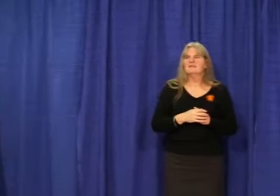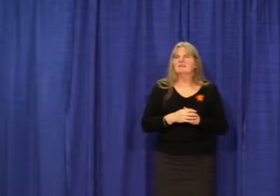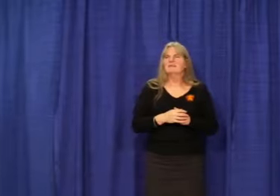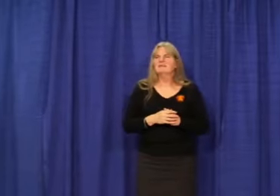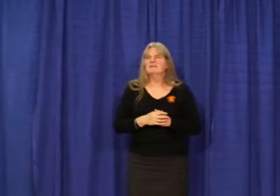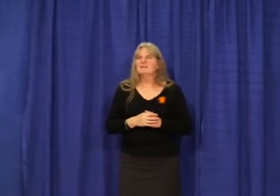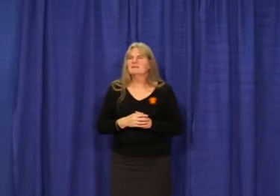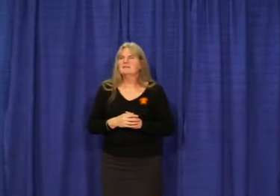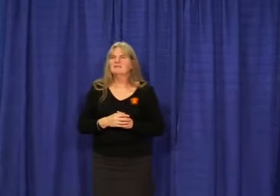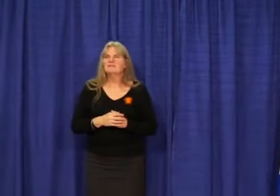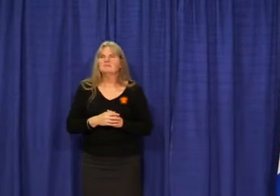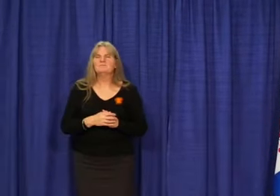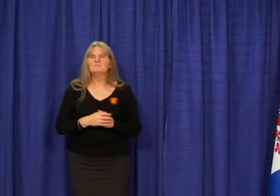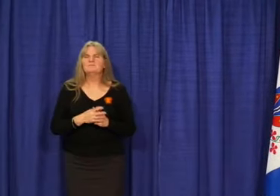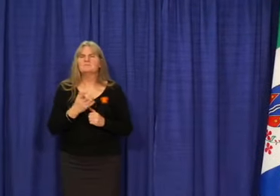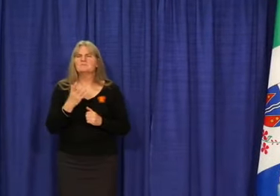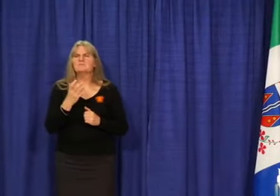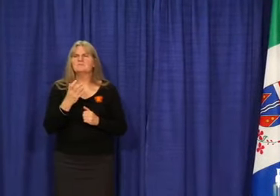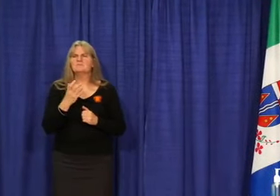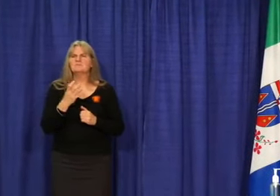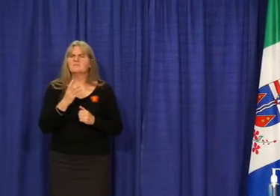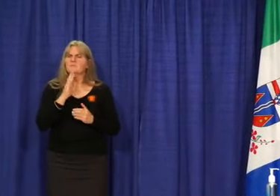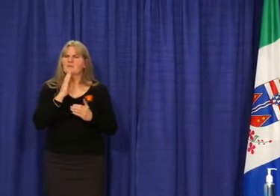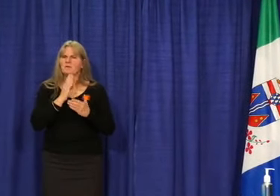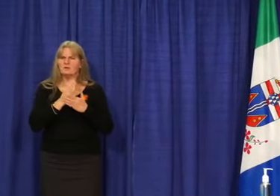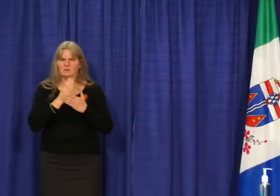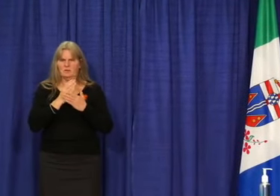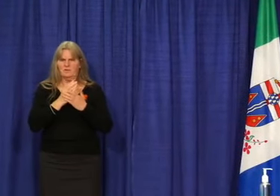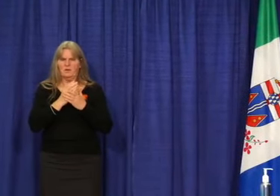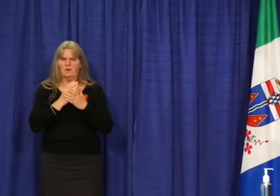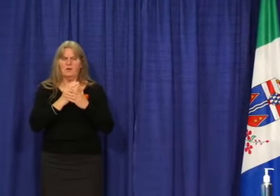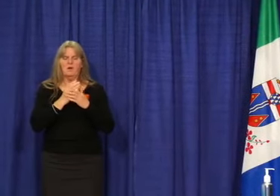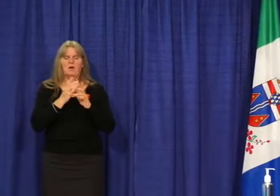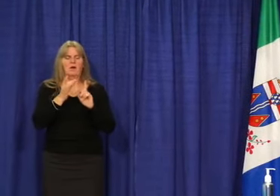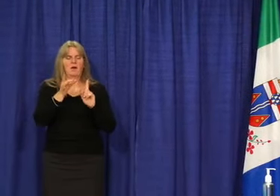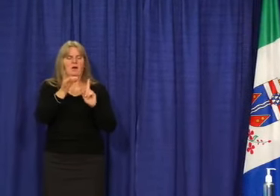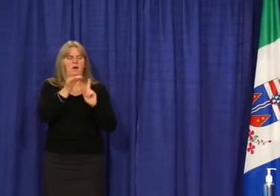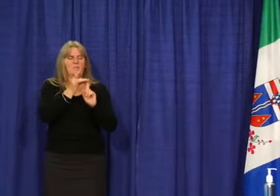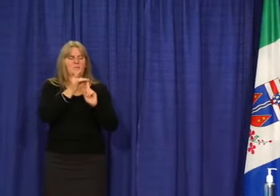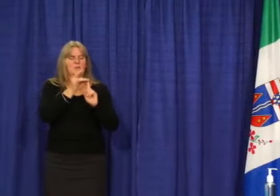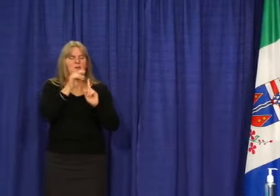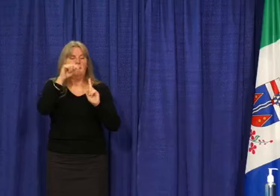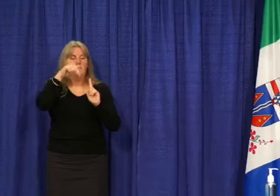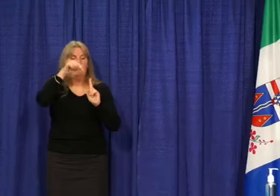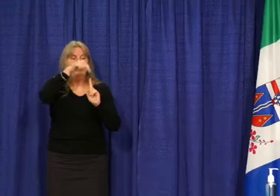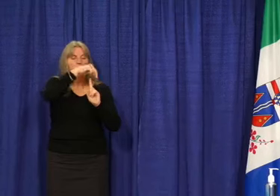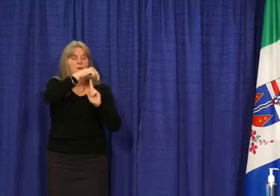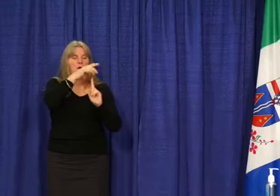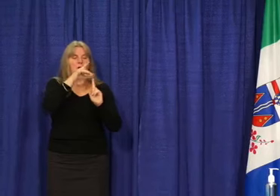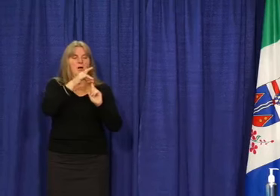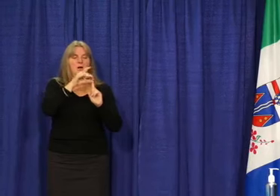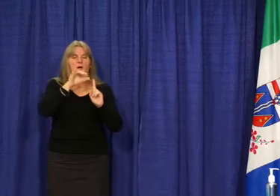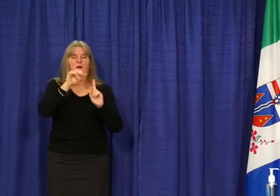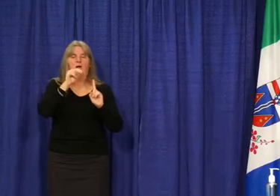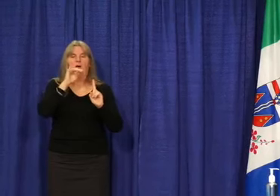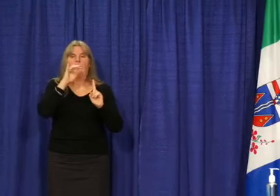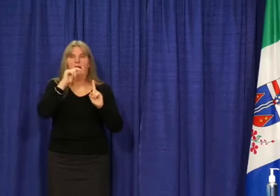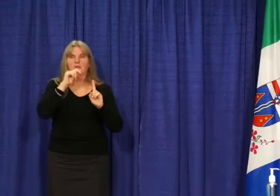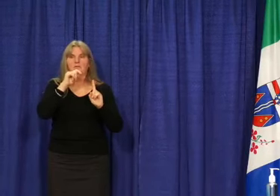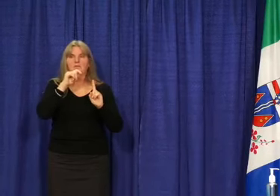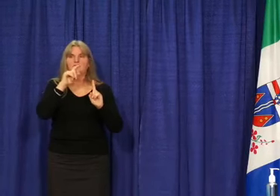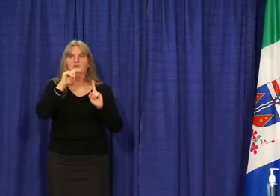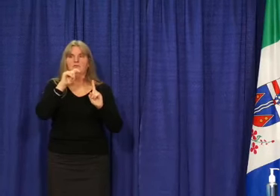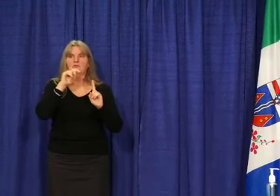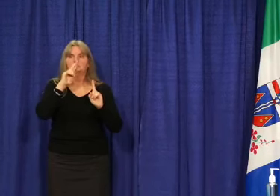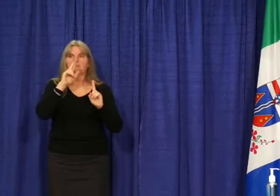And just wanted to ask you about, you talked about contact tracing with this case, and actually was having a bit of a discussion on